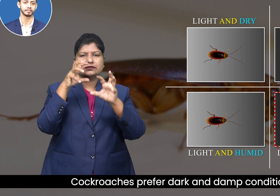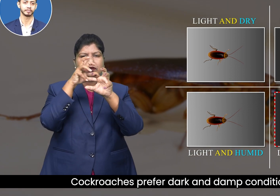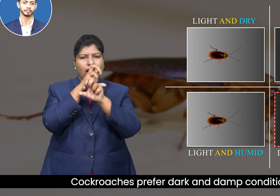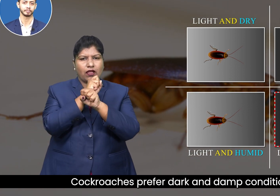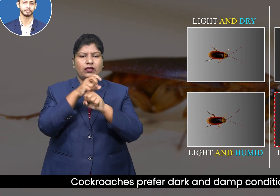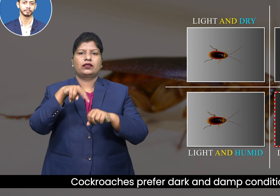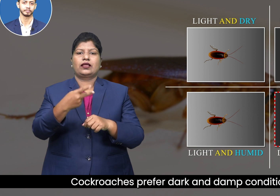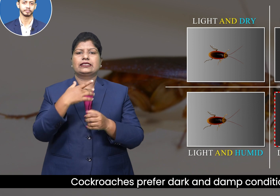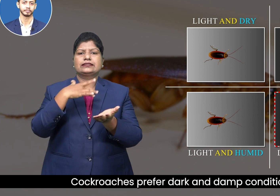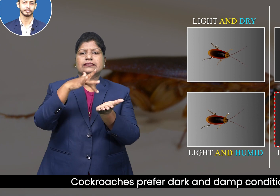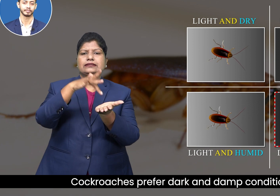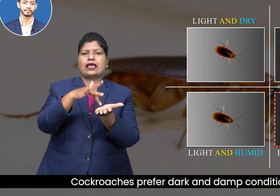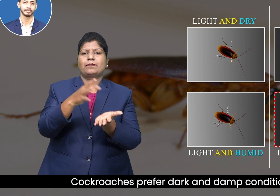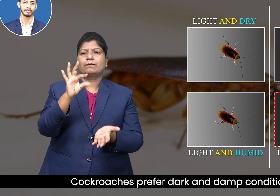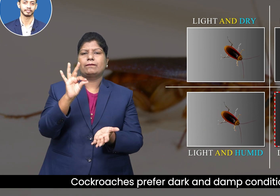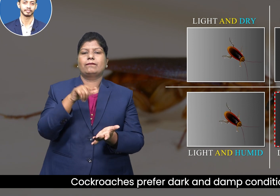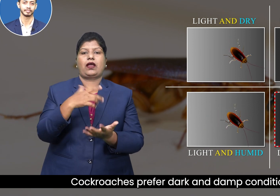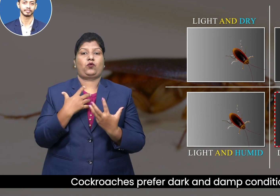conditions.